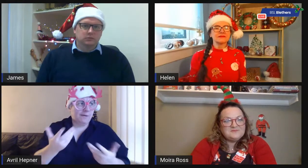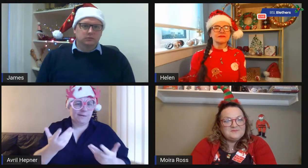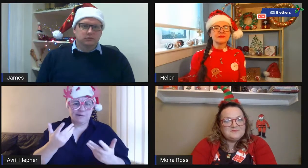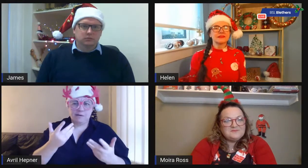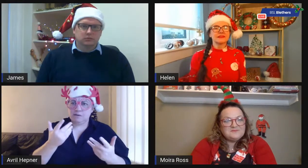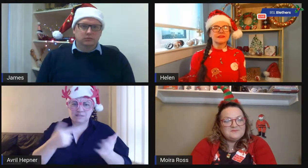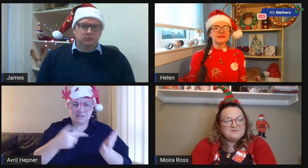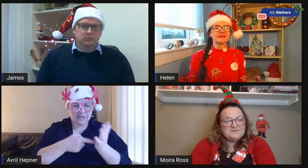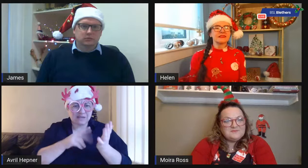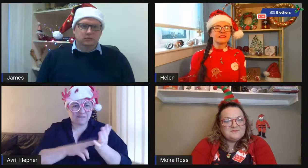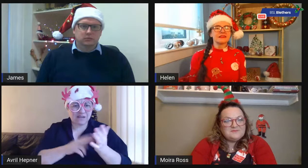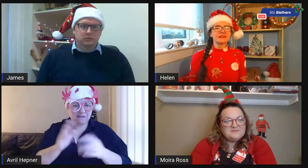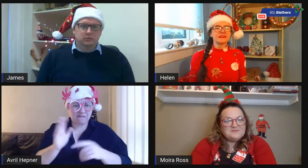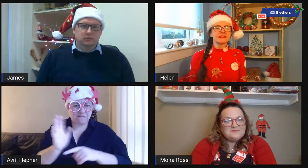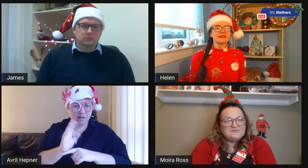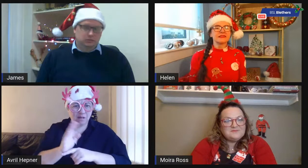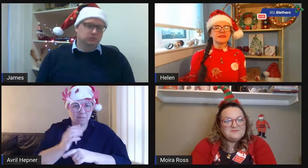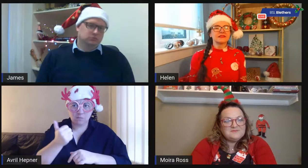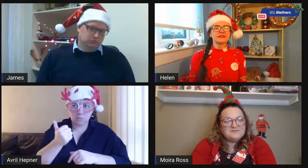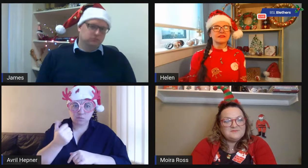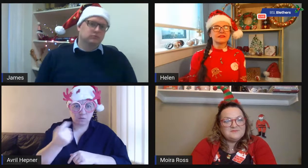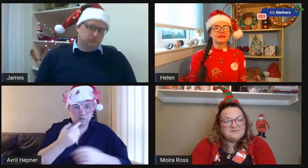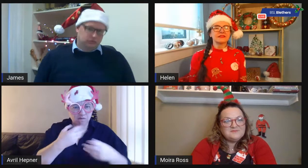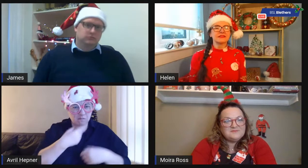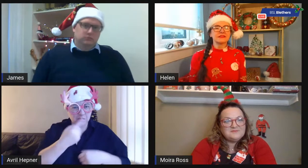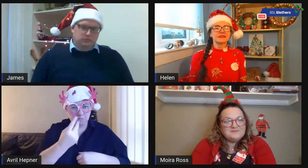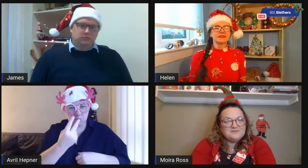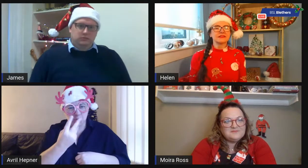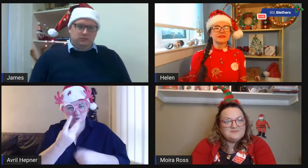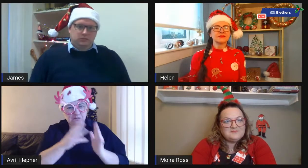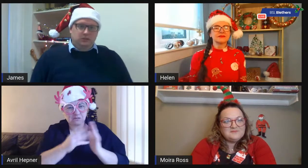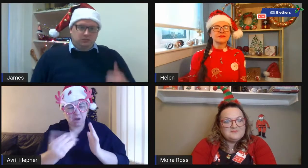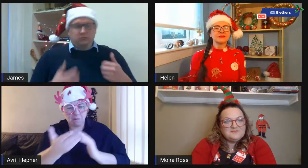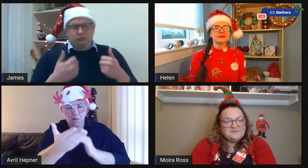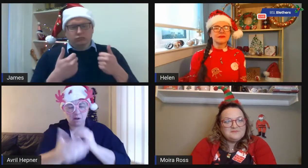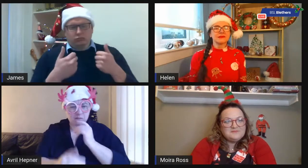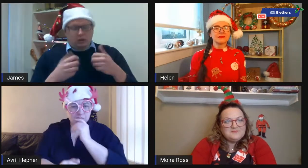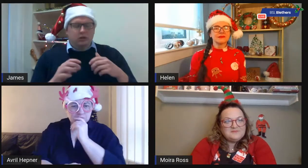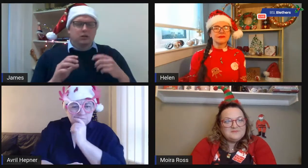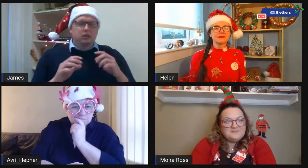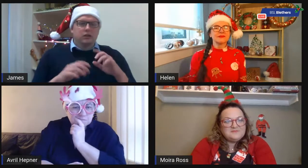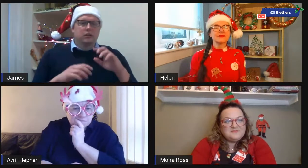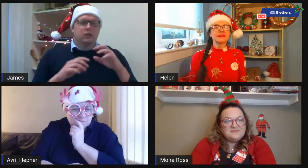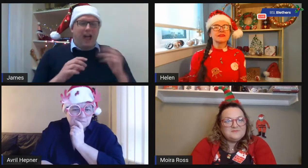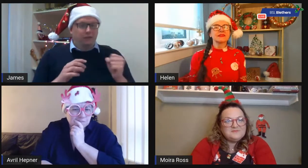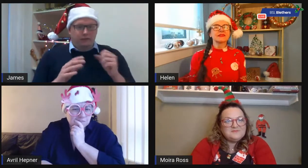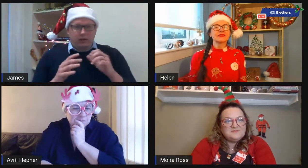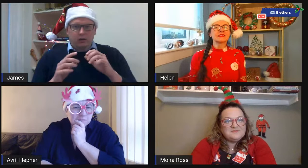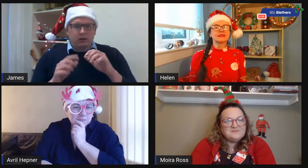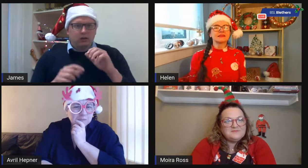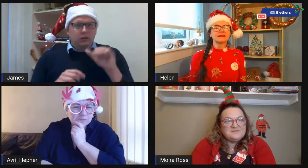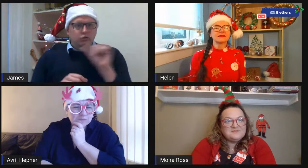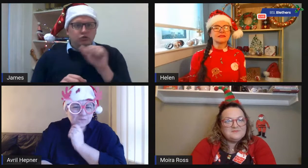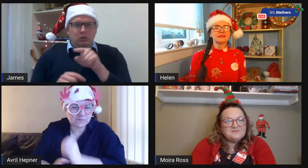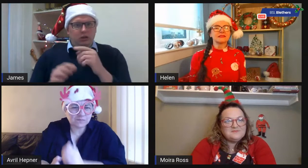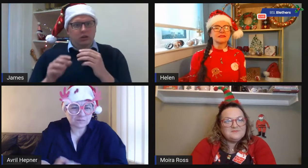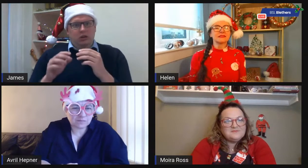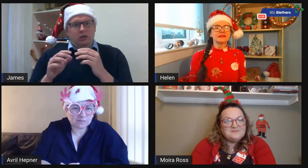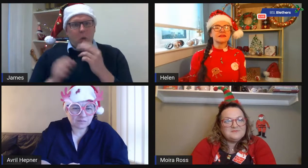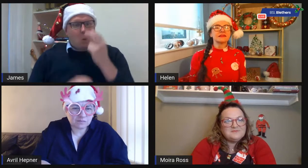We're going to be at home for Christmas. The television is probably going to be on. Could you give us some of your top picks?